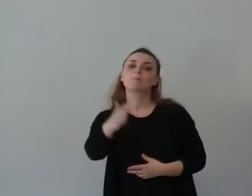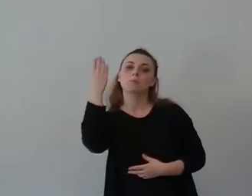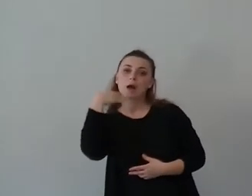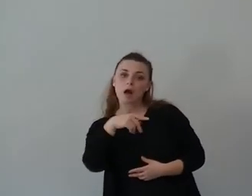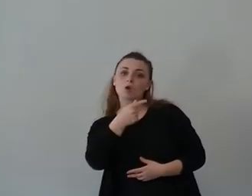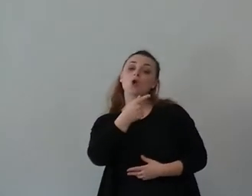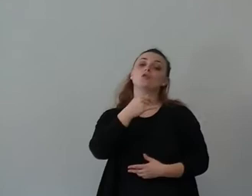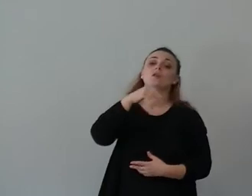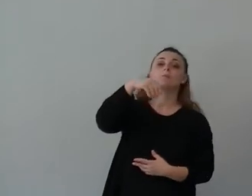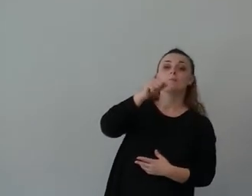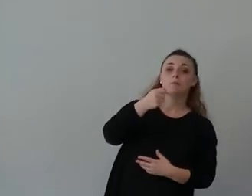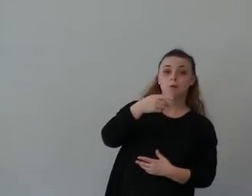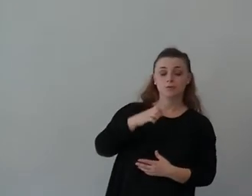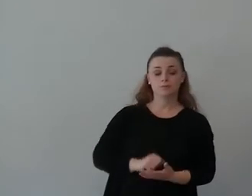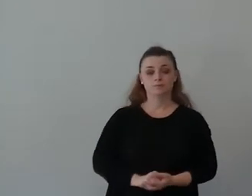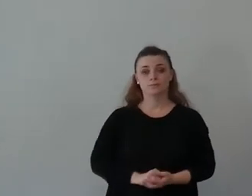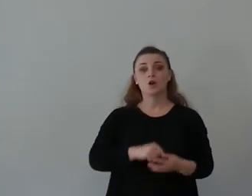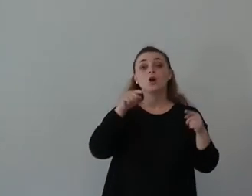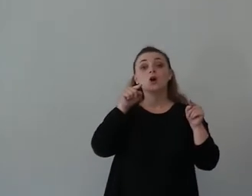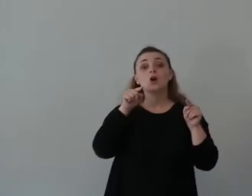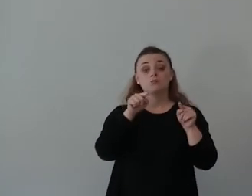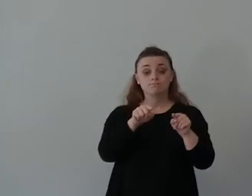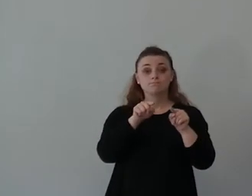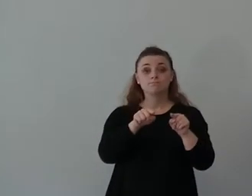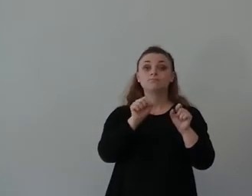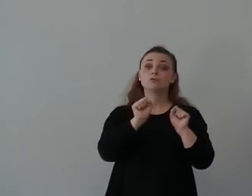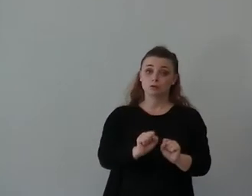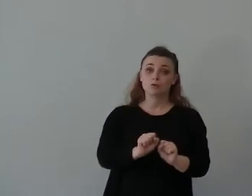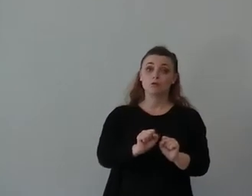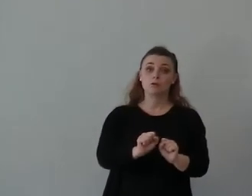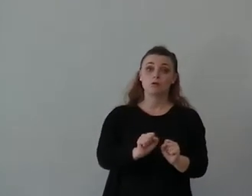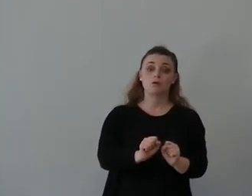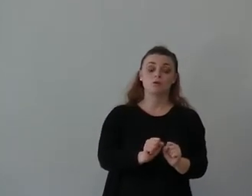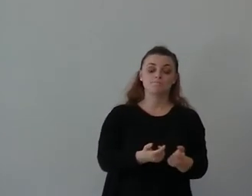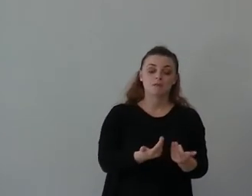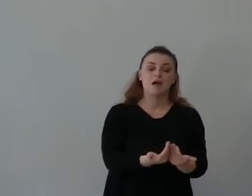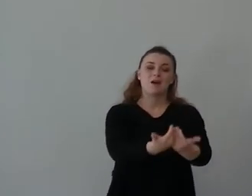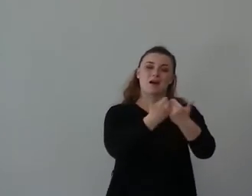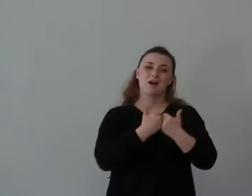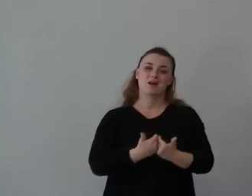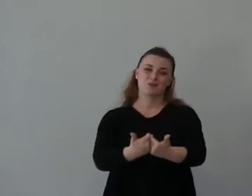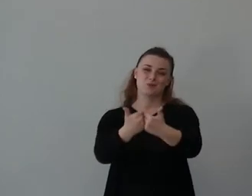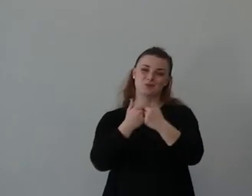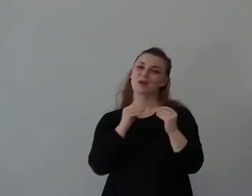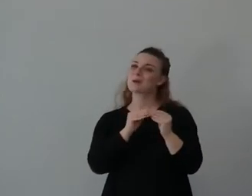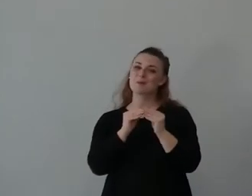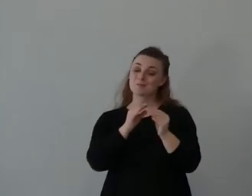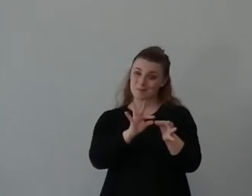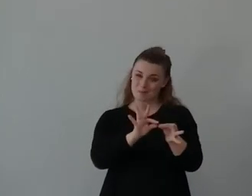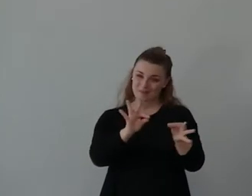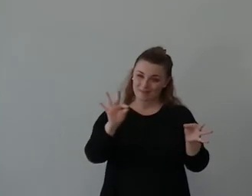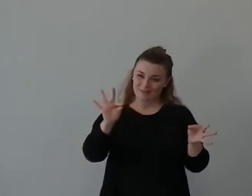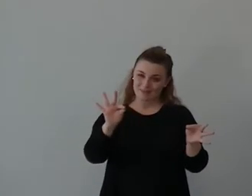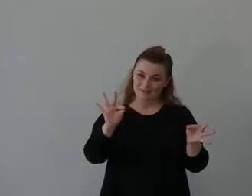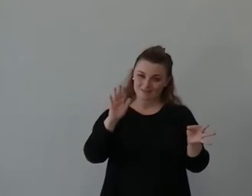possono aiutare con le nostre matite. And we will have different Pauls and we will have different Timothys. E avremo ognuno di noi